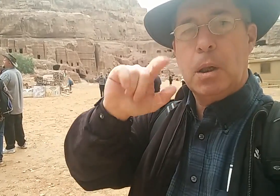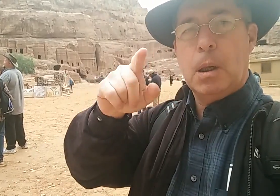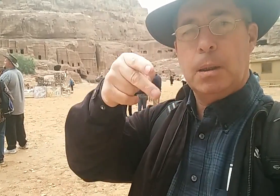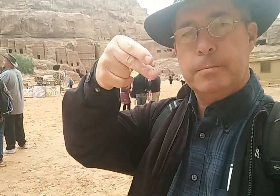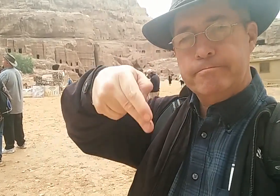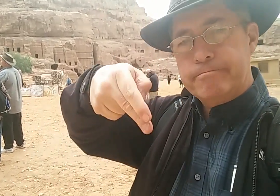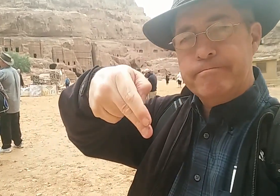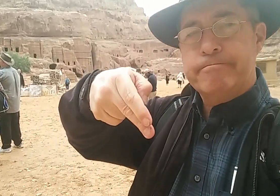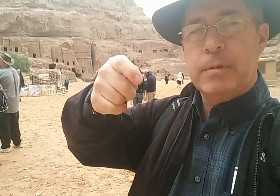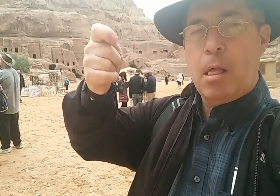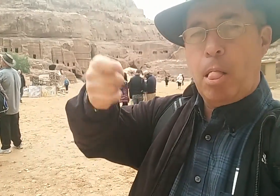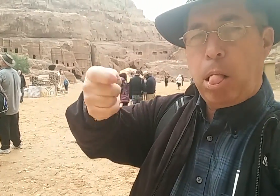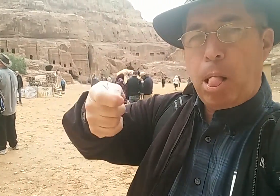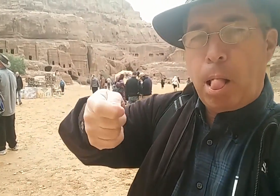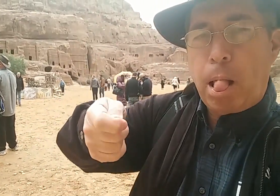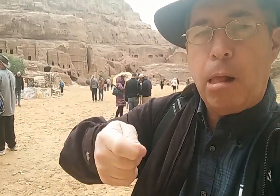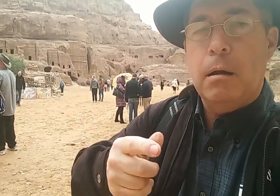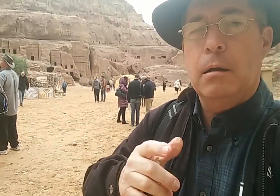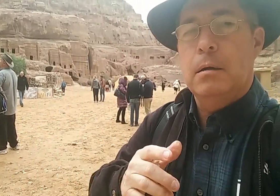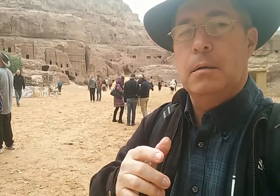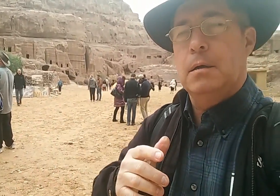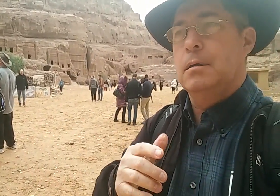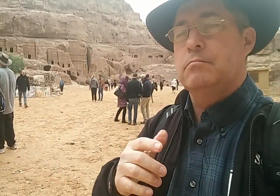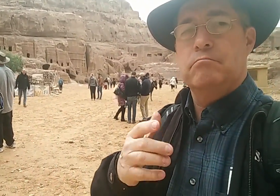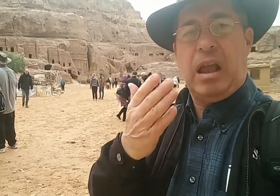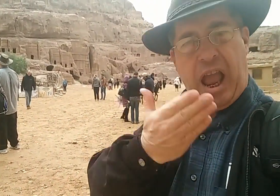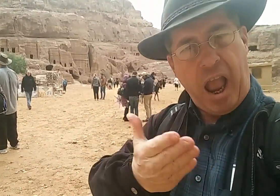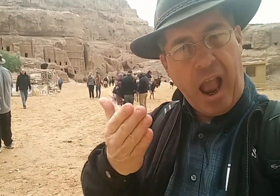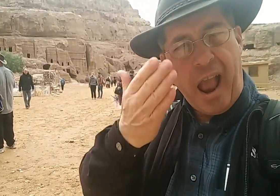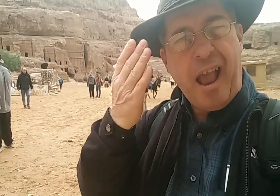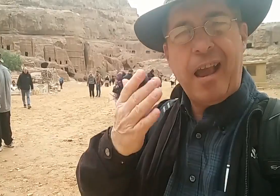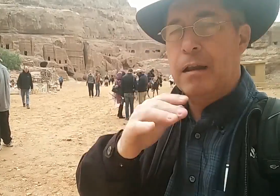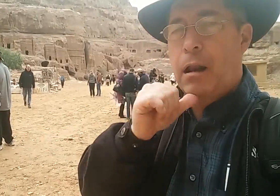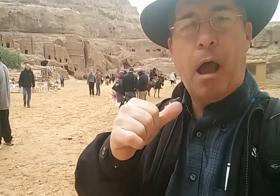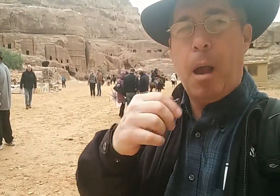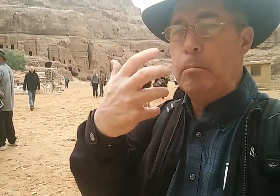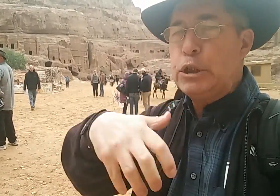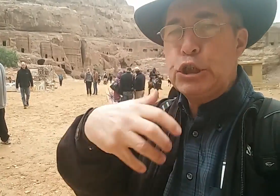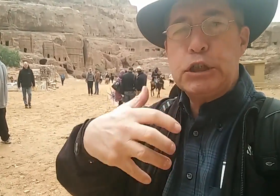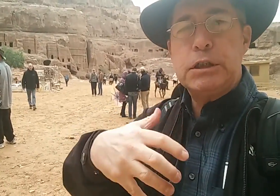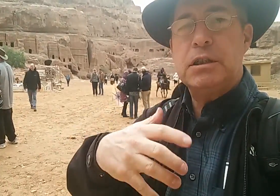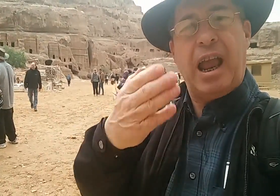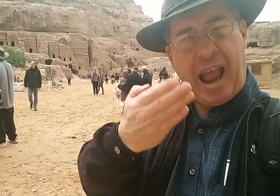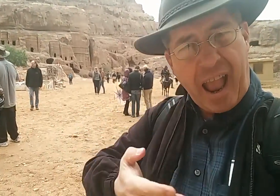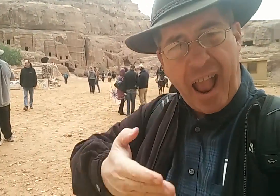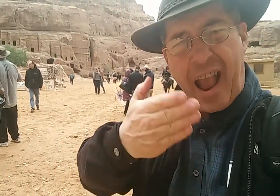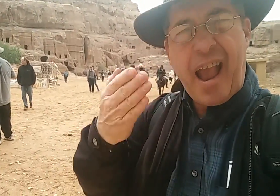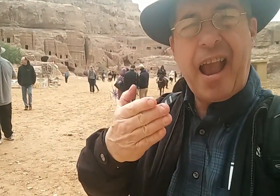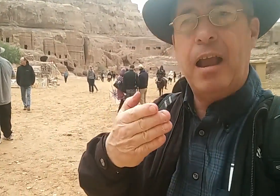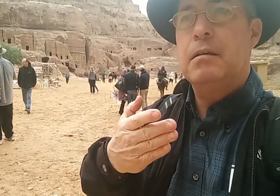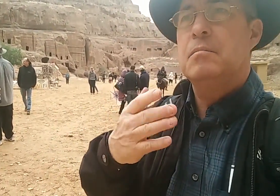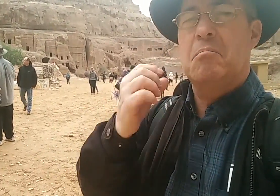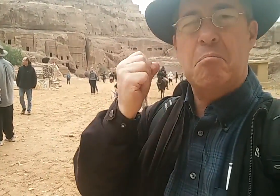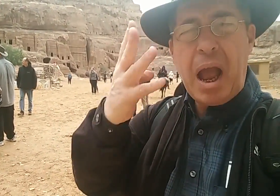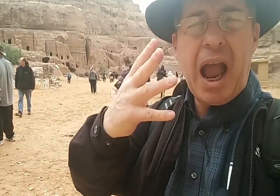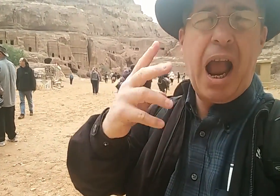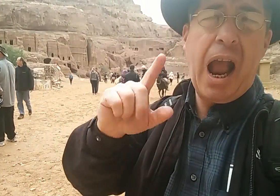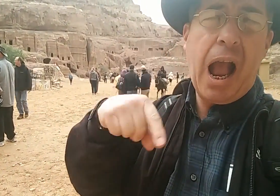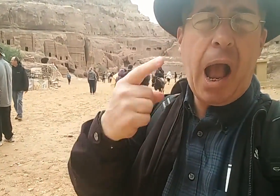rock. Hammer and chisel. That's how these were built. Built by hand. There were no machines involved